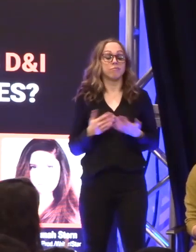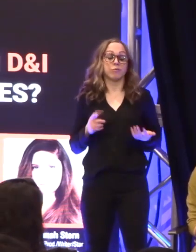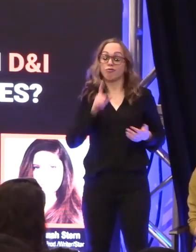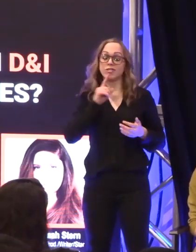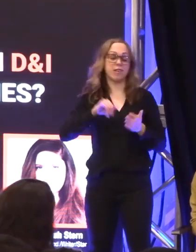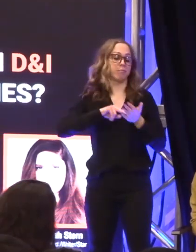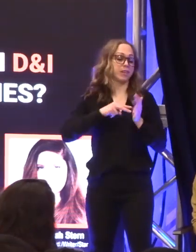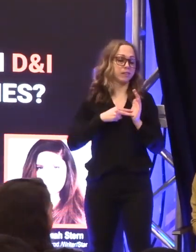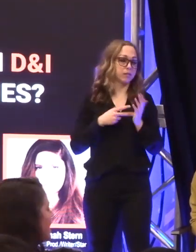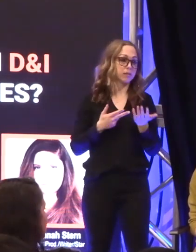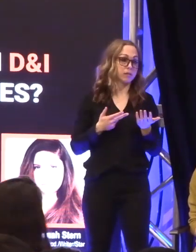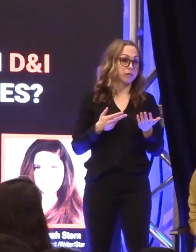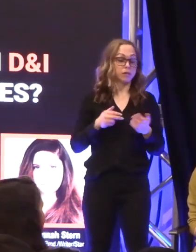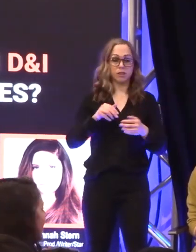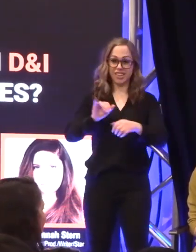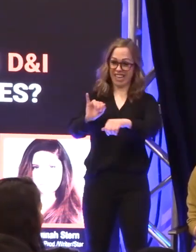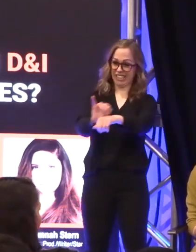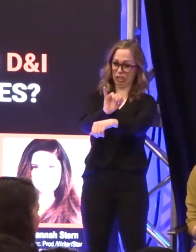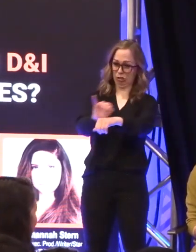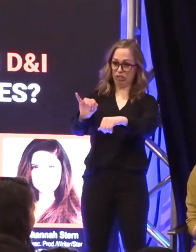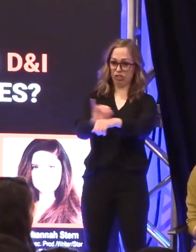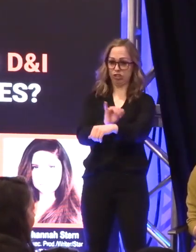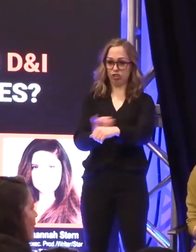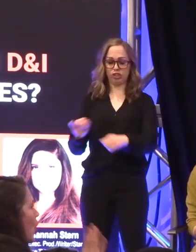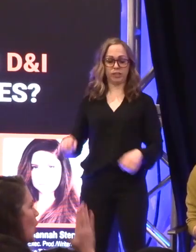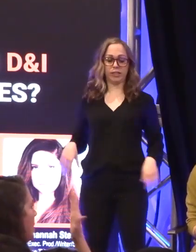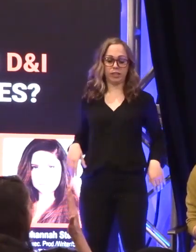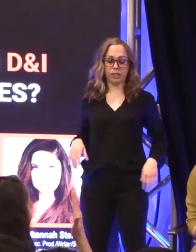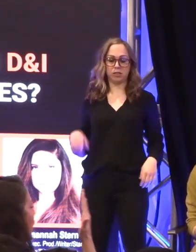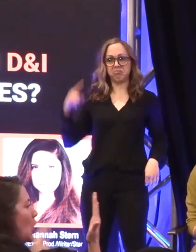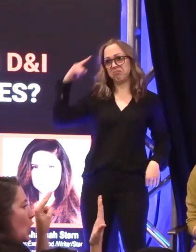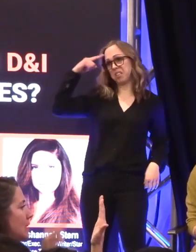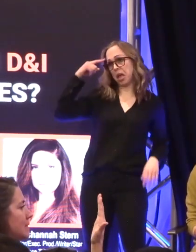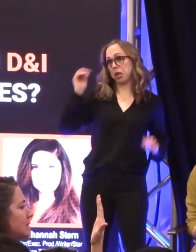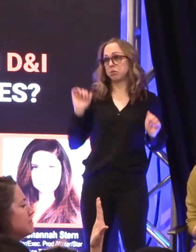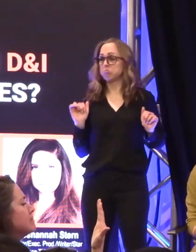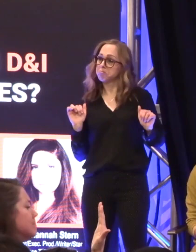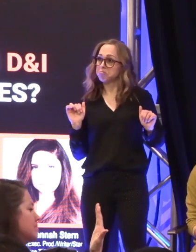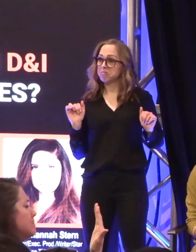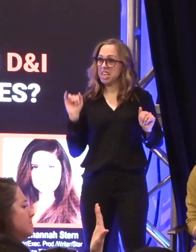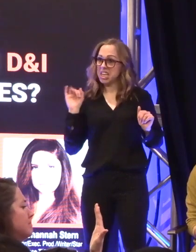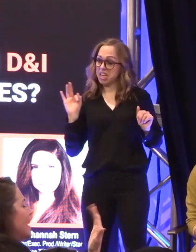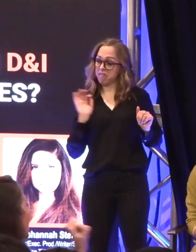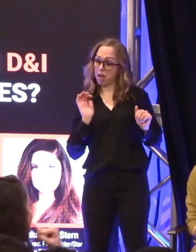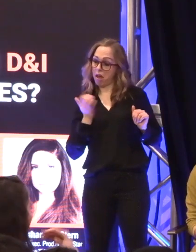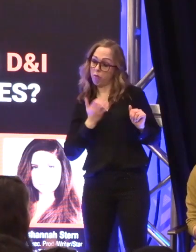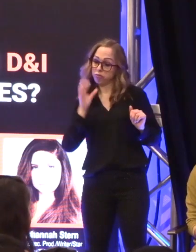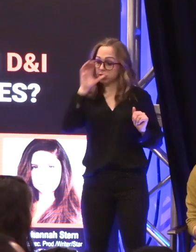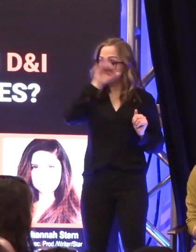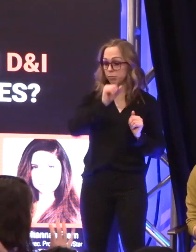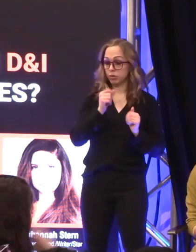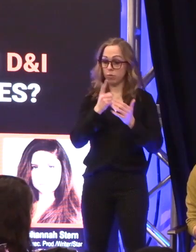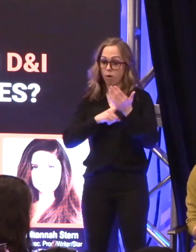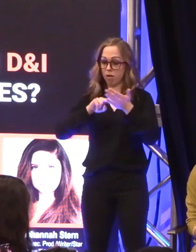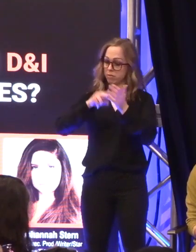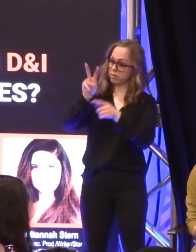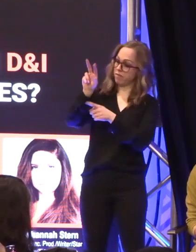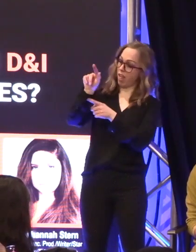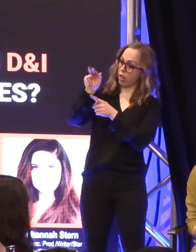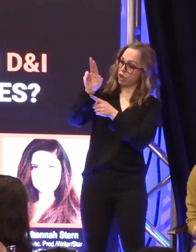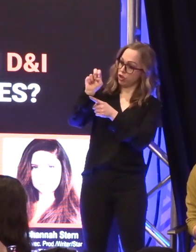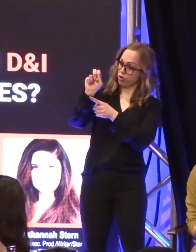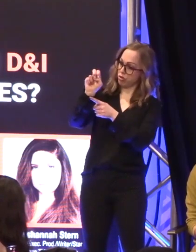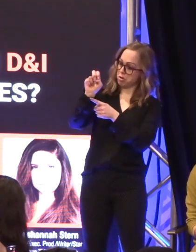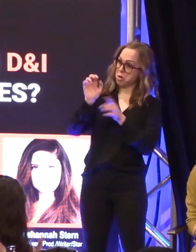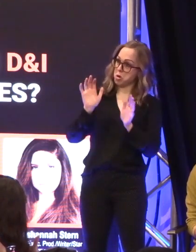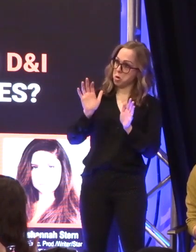that doesn't mean that the industry itself takes a look in the mirror and says, well, if our assumptions about what has value there were